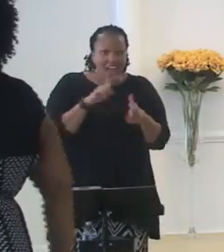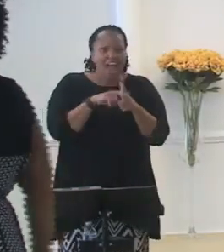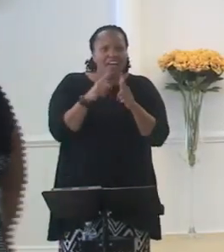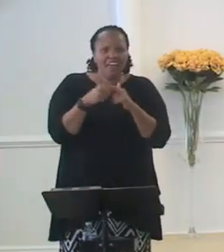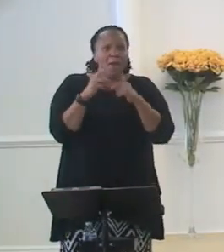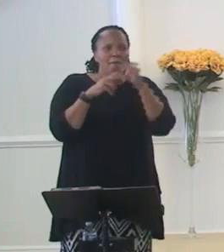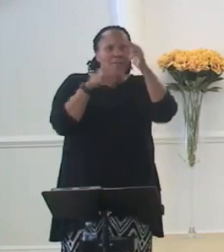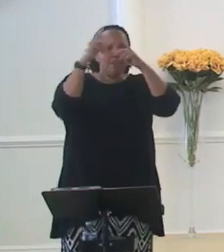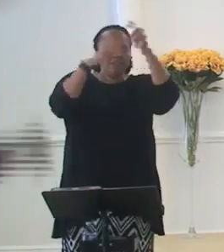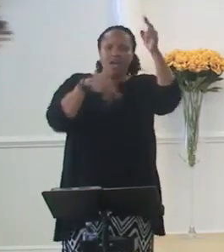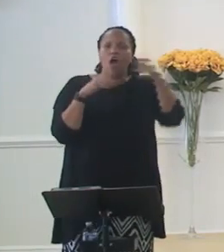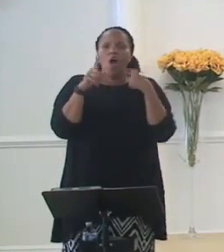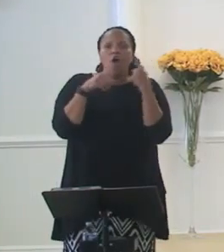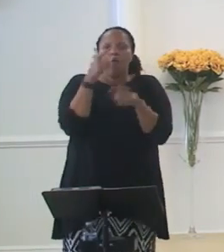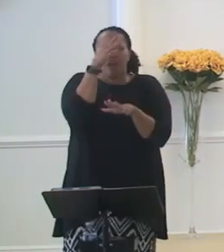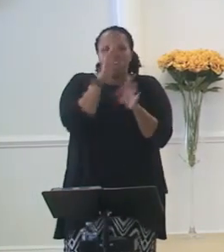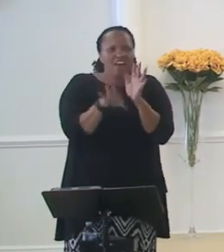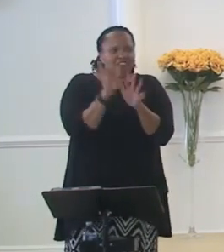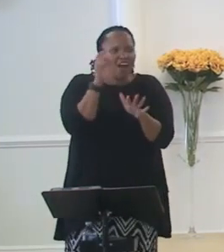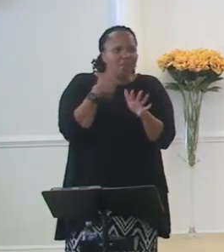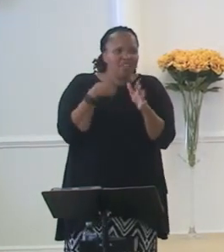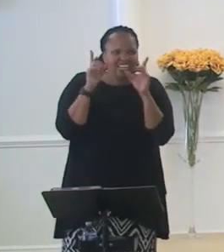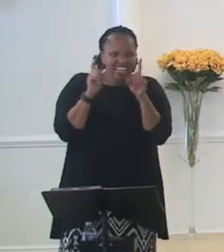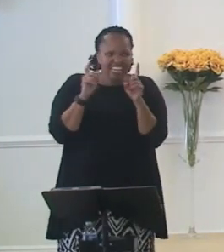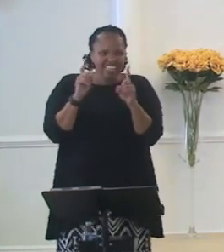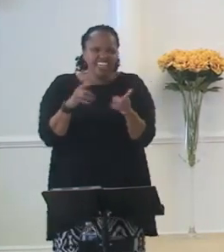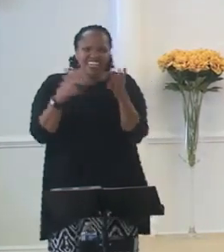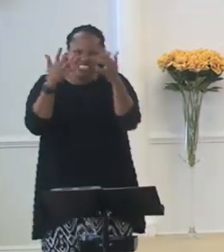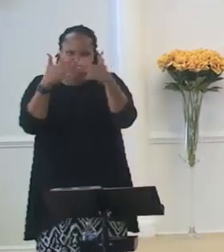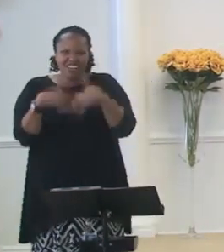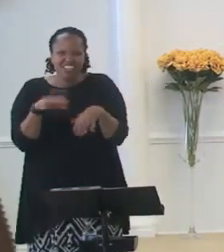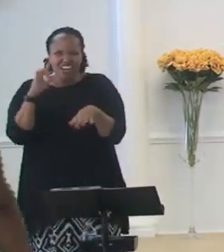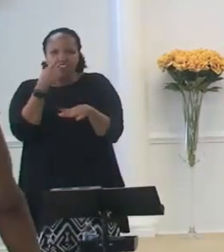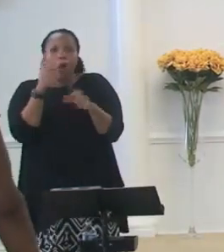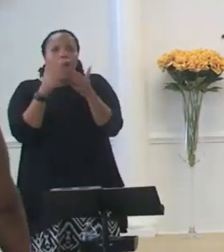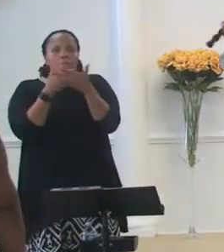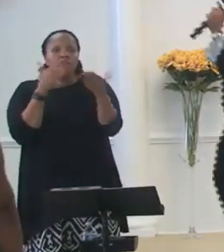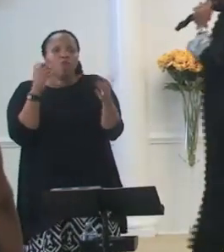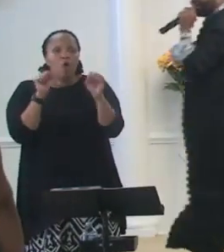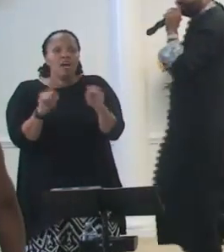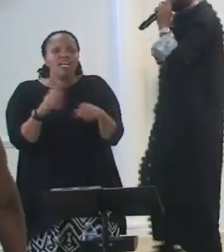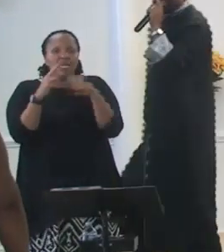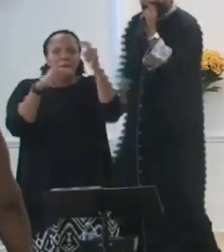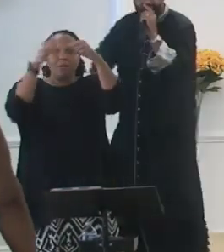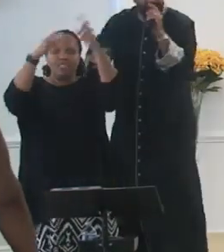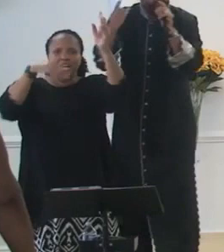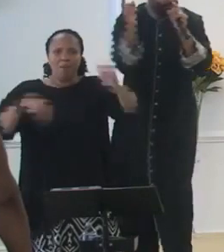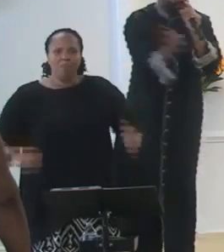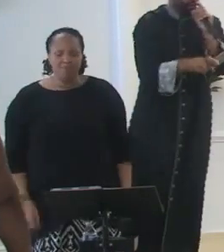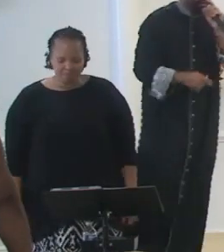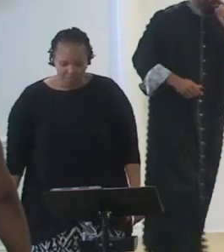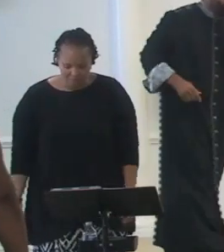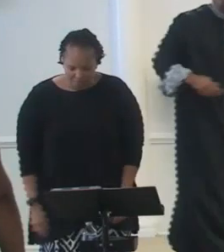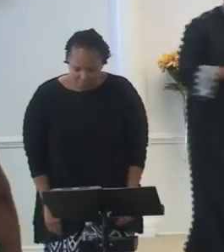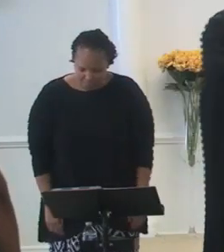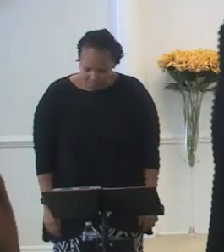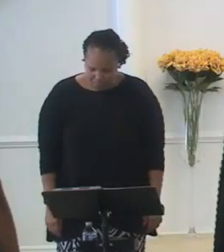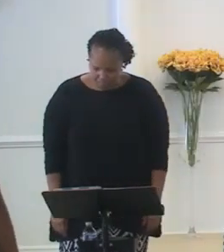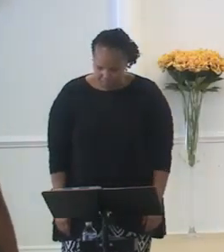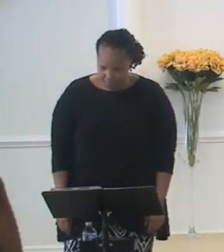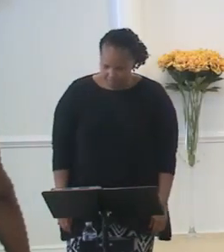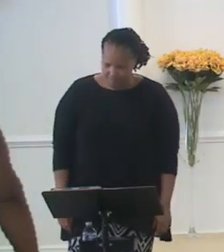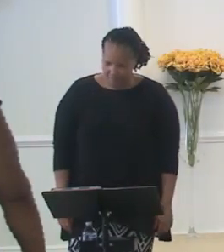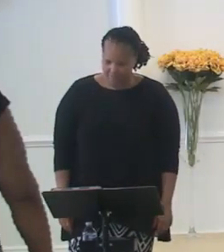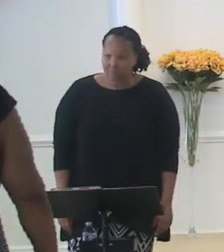God found me, he had to break it down before he can build. Good God Almighty, before he can build me